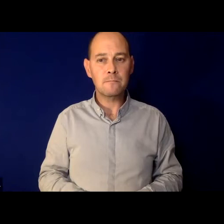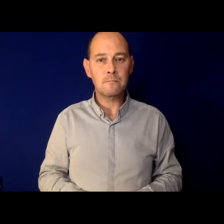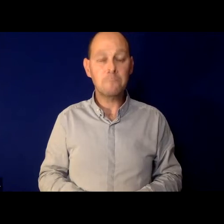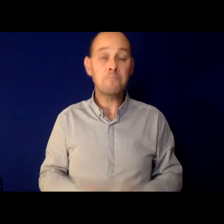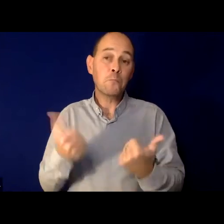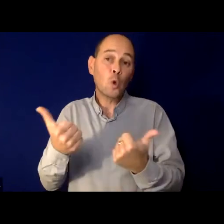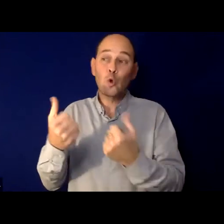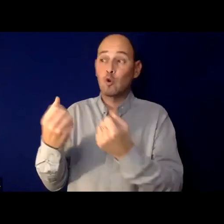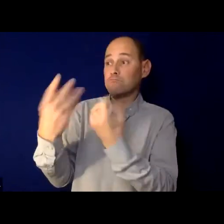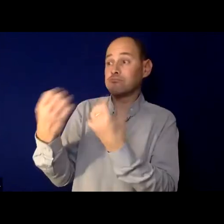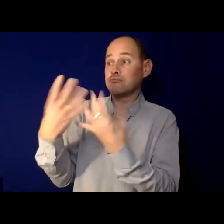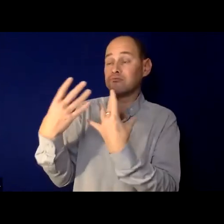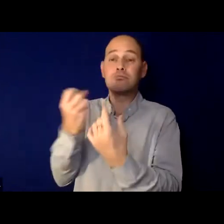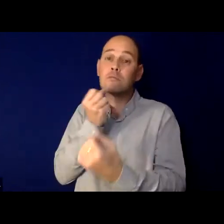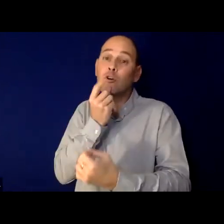comments or